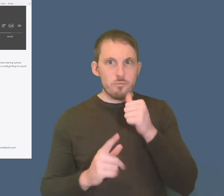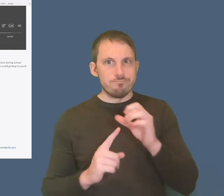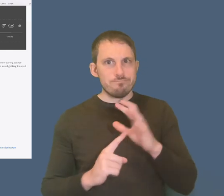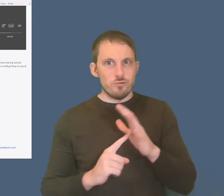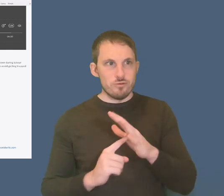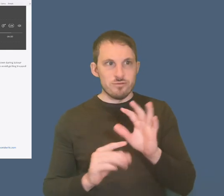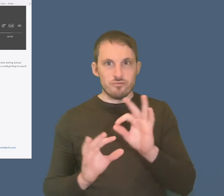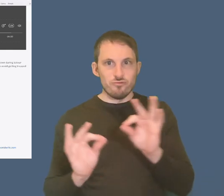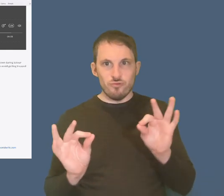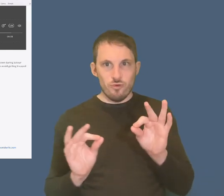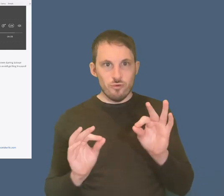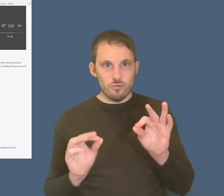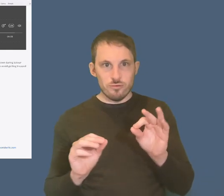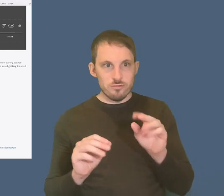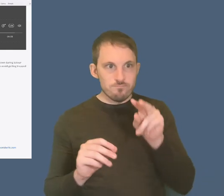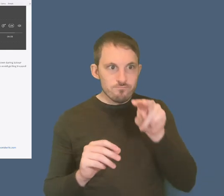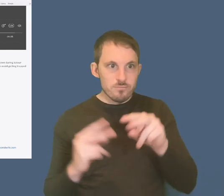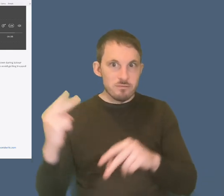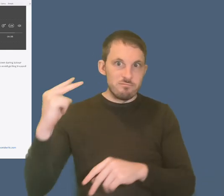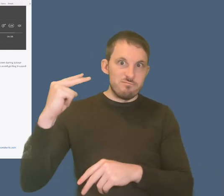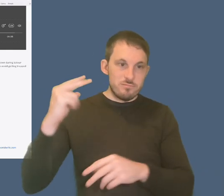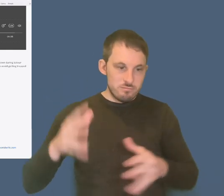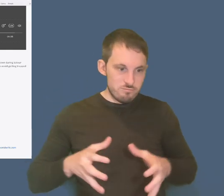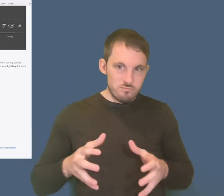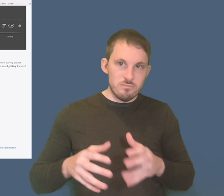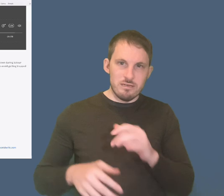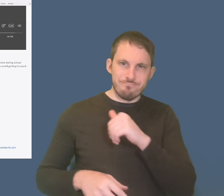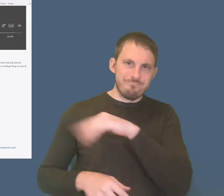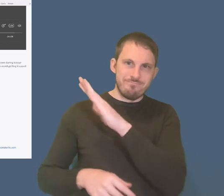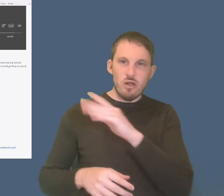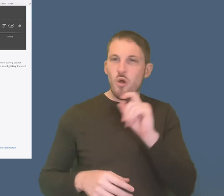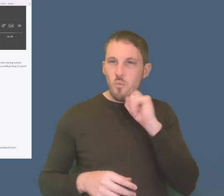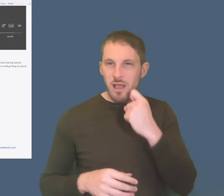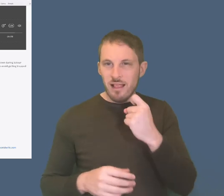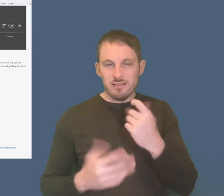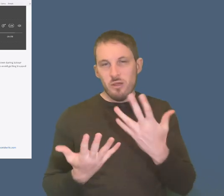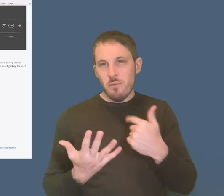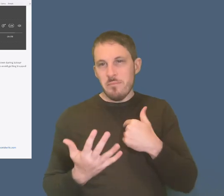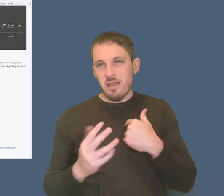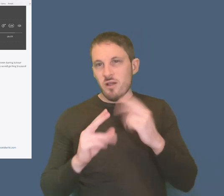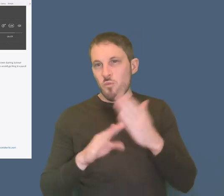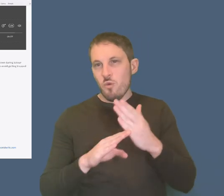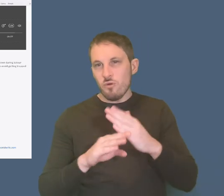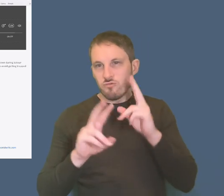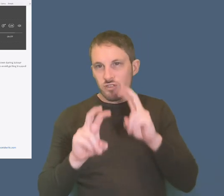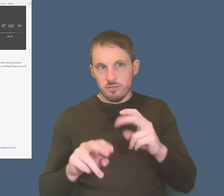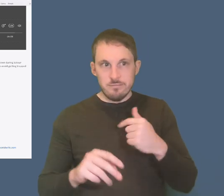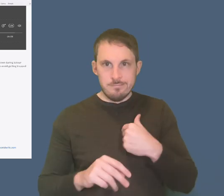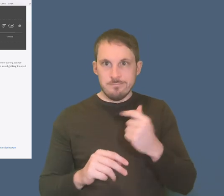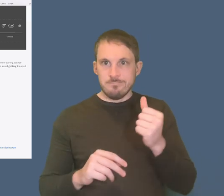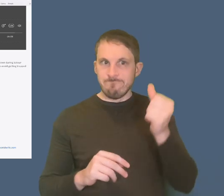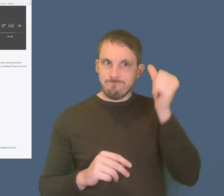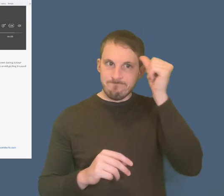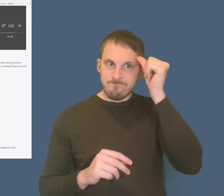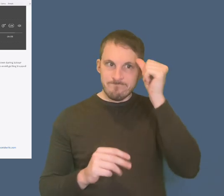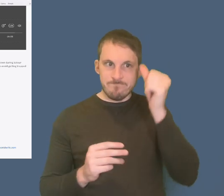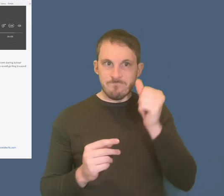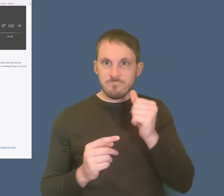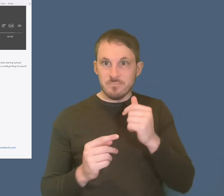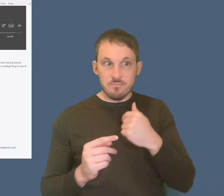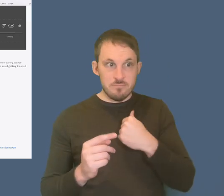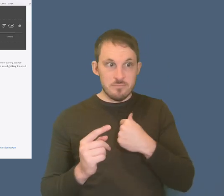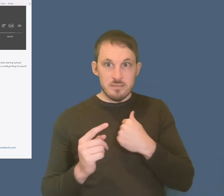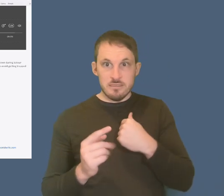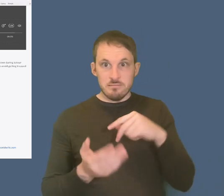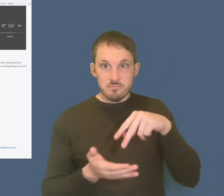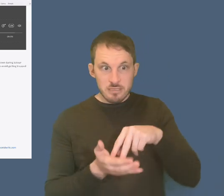birth space if I was not needed. So because I was a researcher, I was really aware that I could impact upon